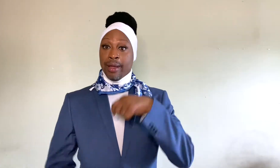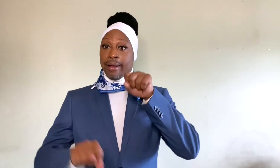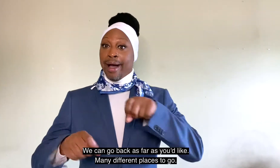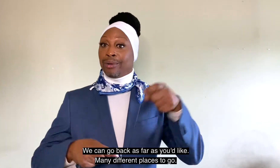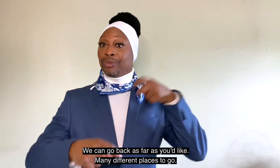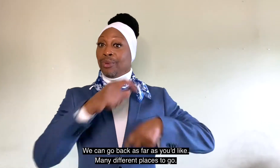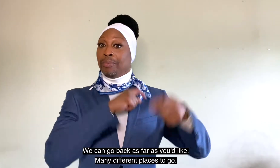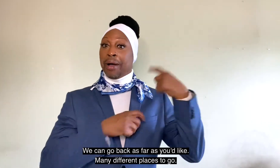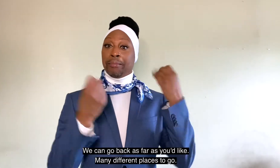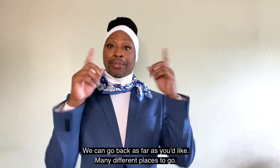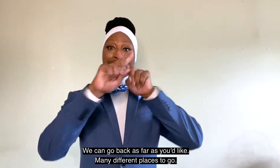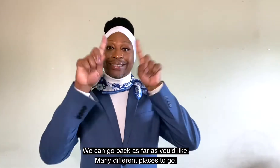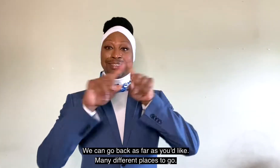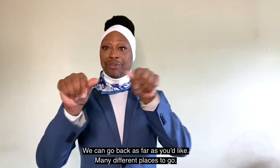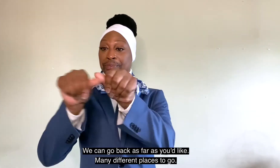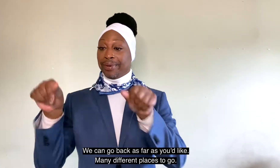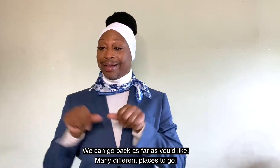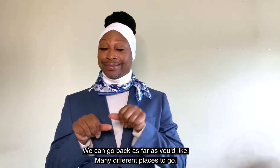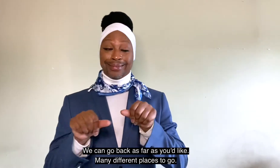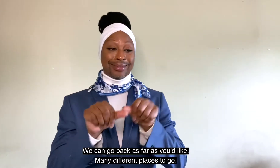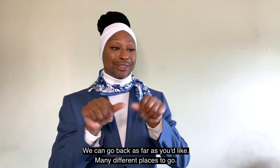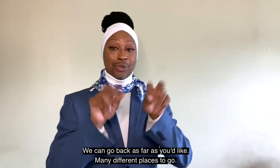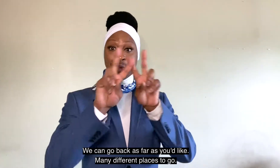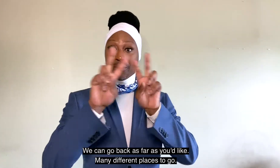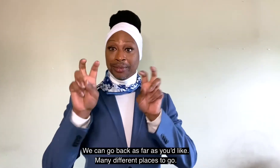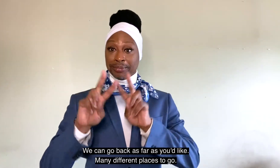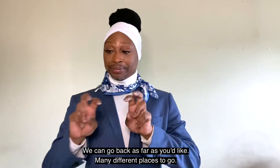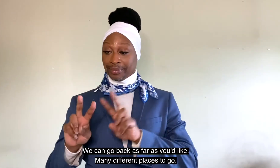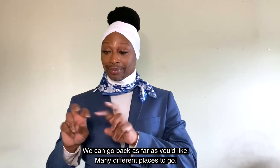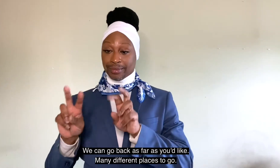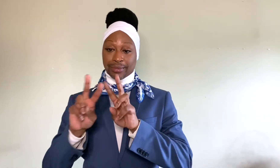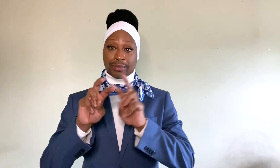We can go back as far as you'd like. Many different places to go.